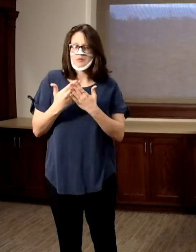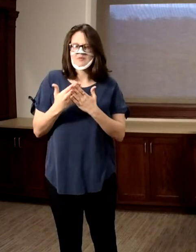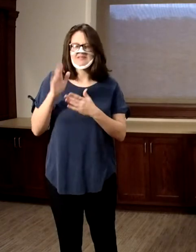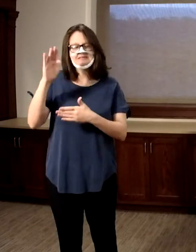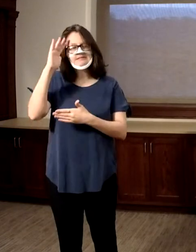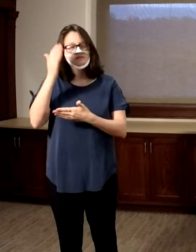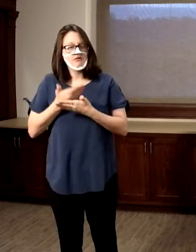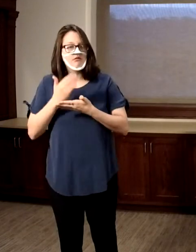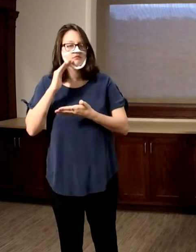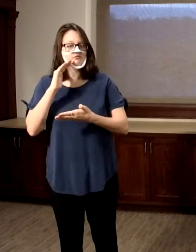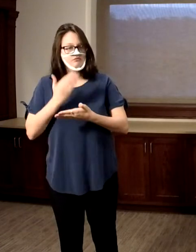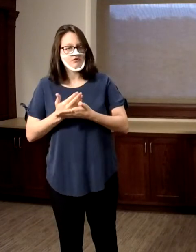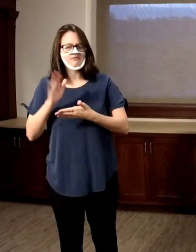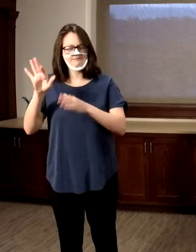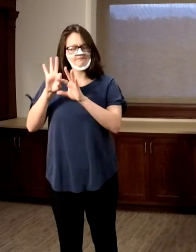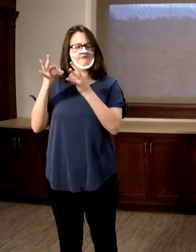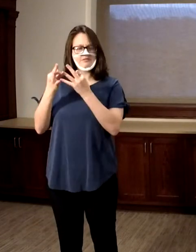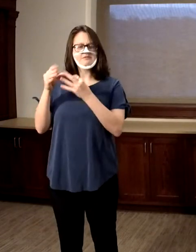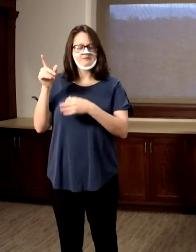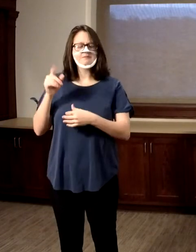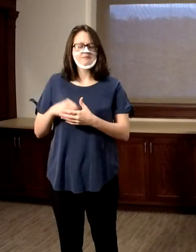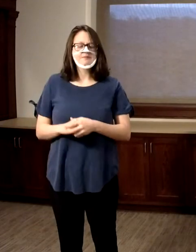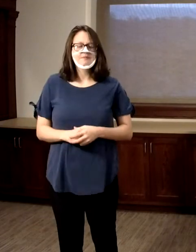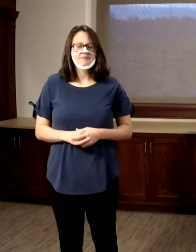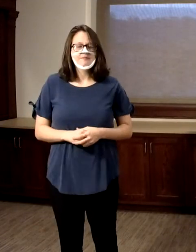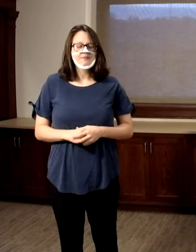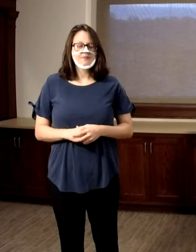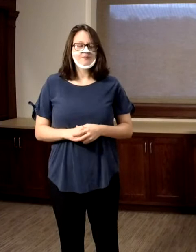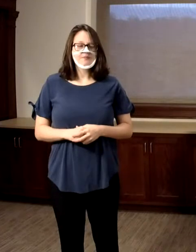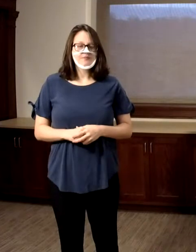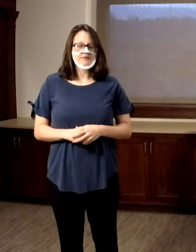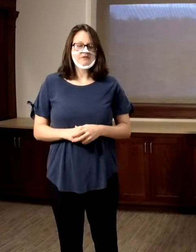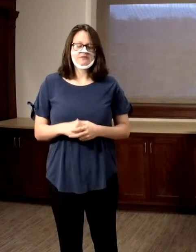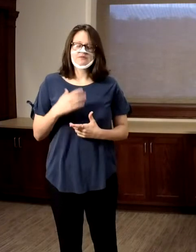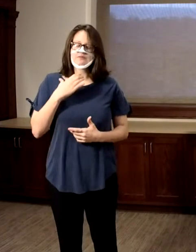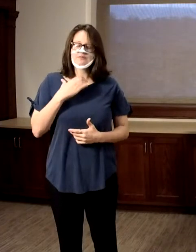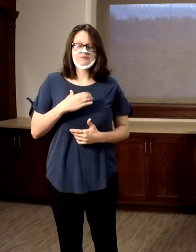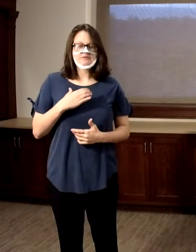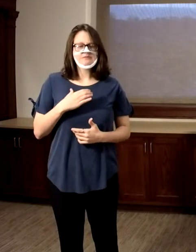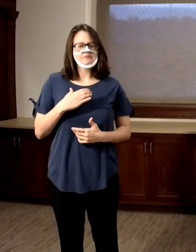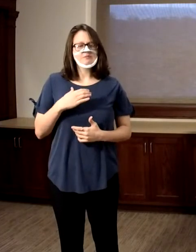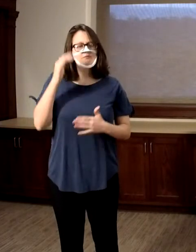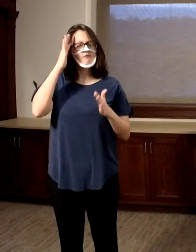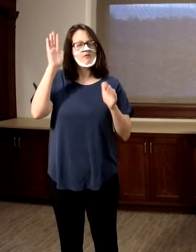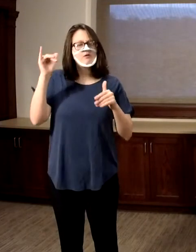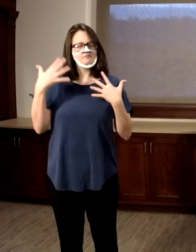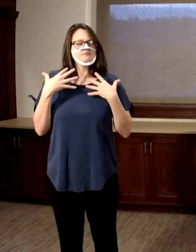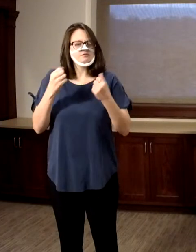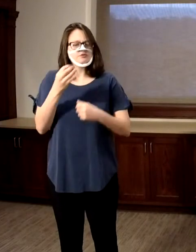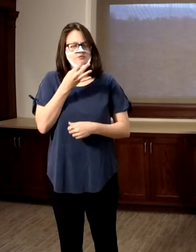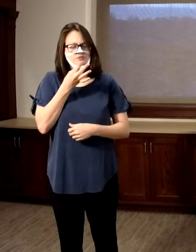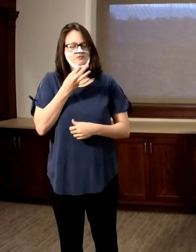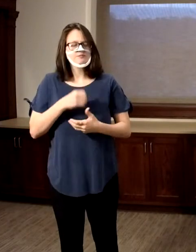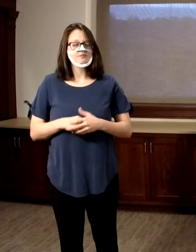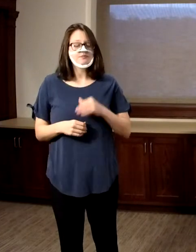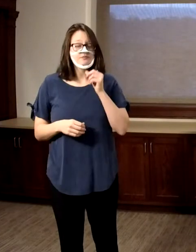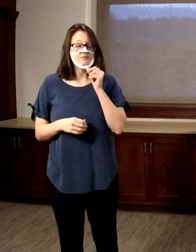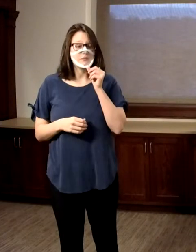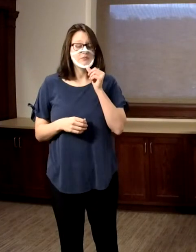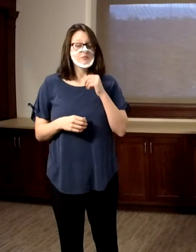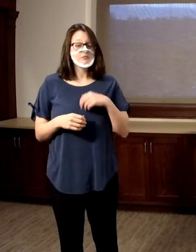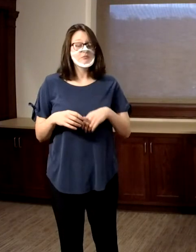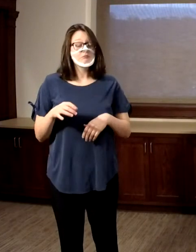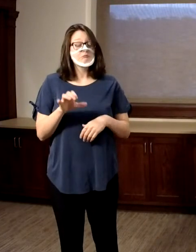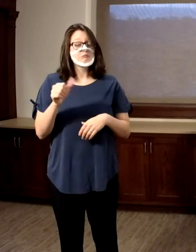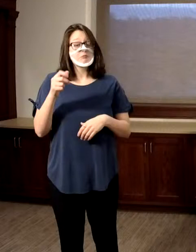daughter, son, etc. And just wish the governor very well. The other piece of news that came out